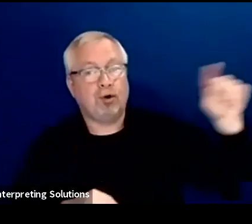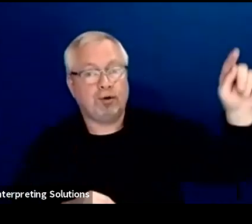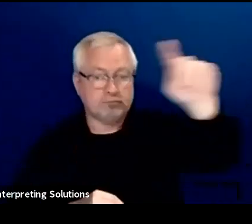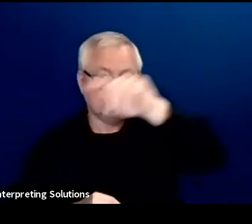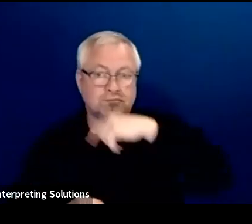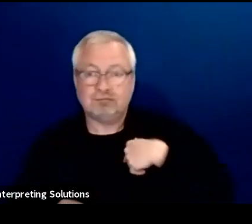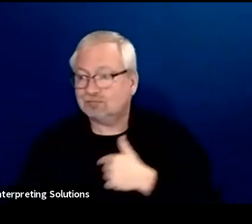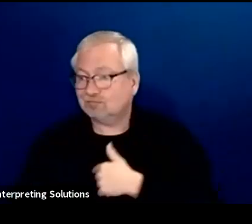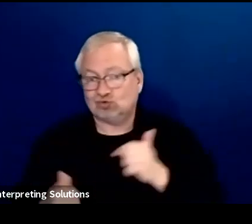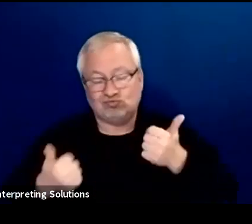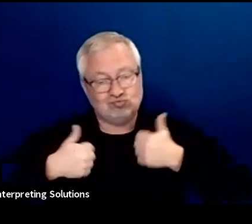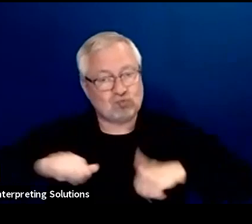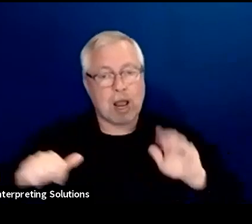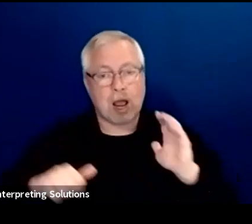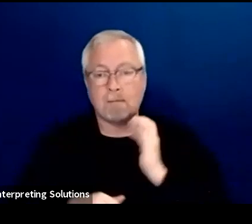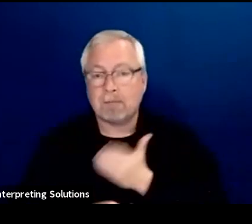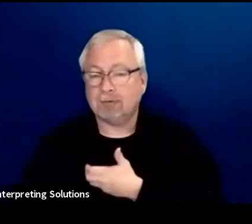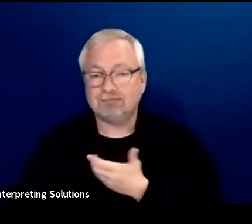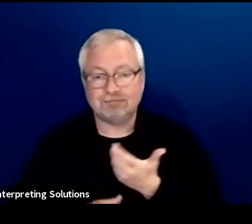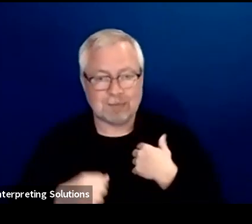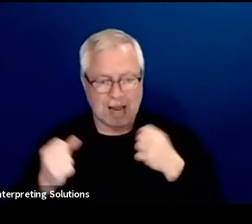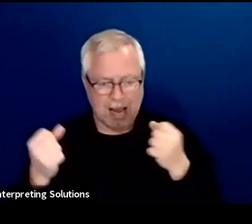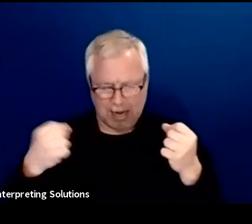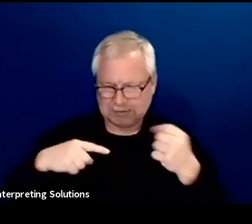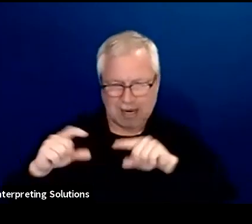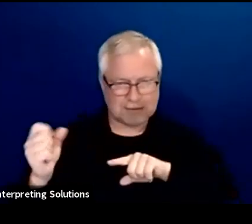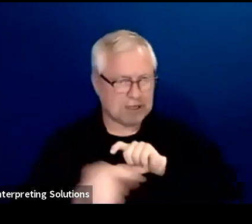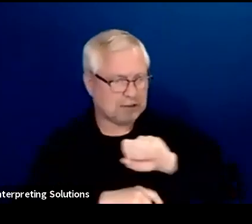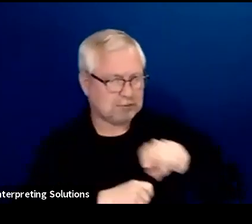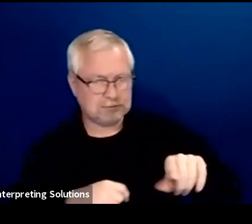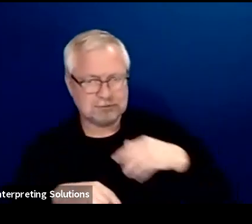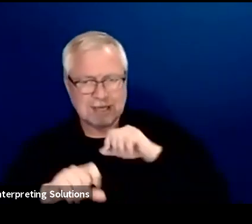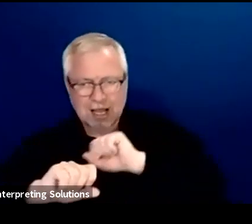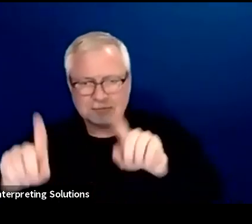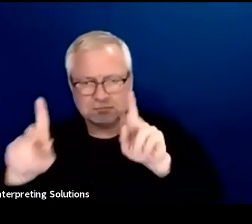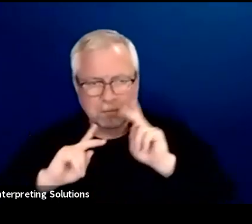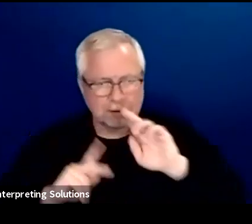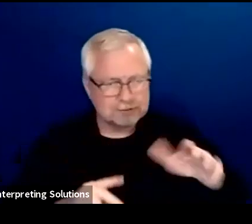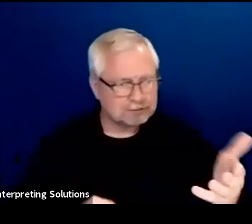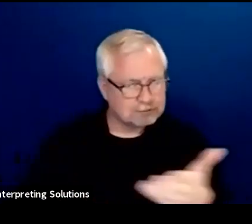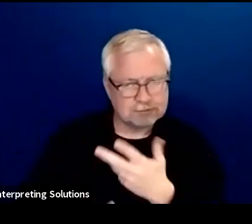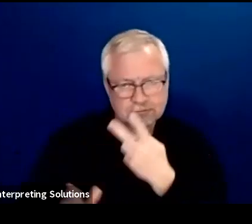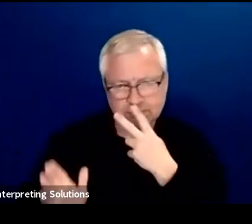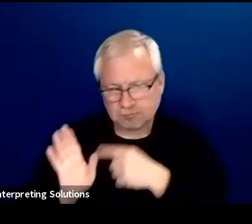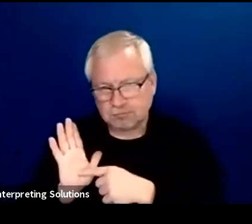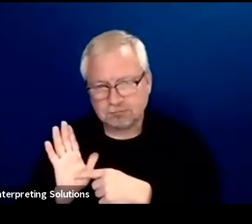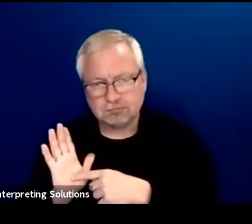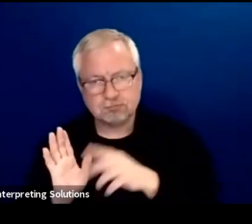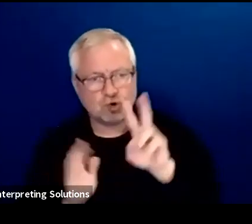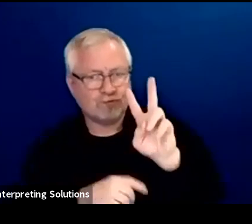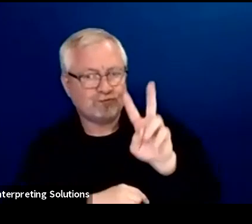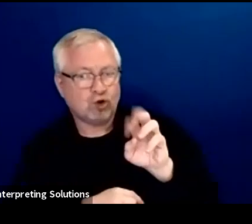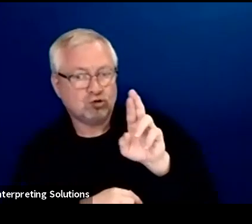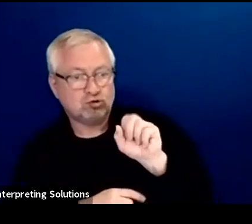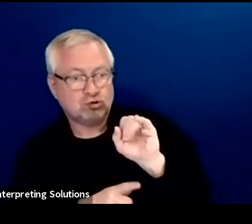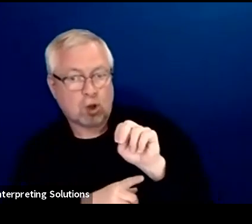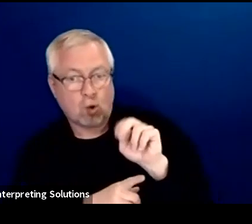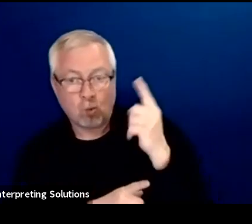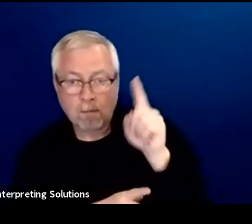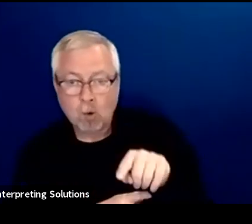I will continue to push the folks who modeled this. It was 1.0. It was a brand new pandemic for